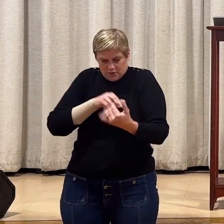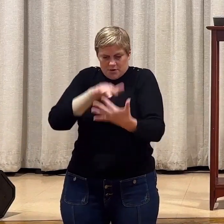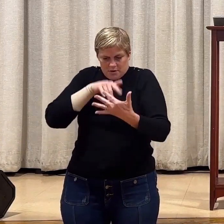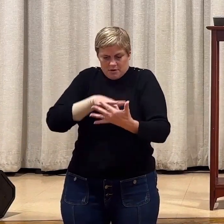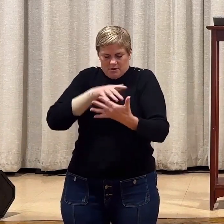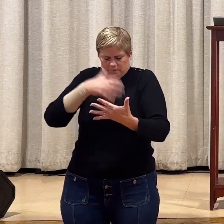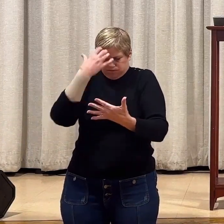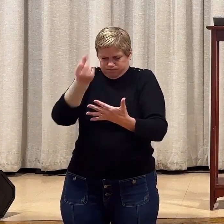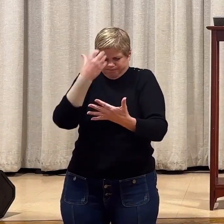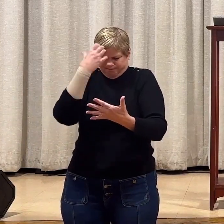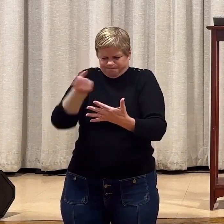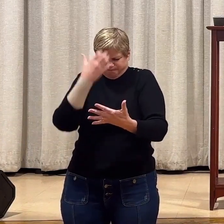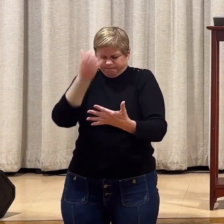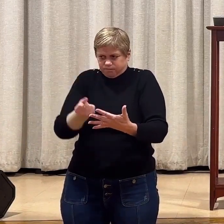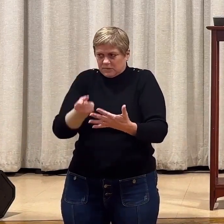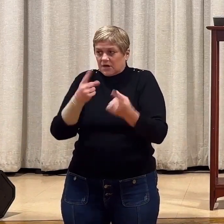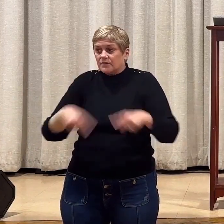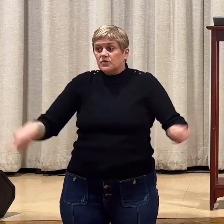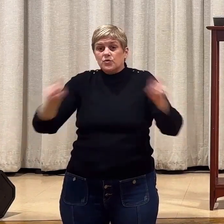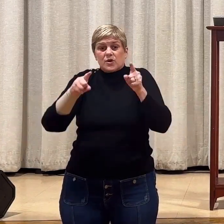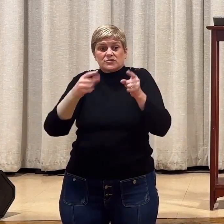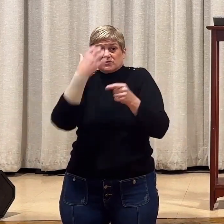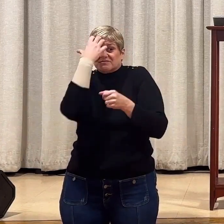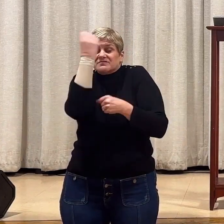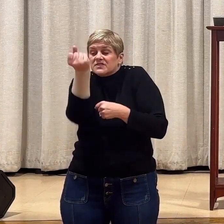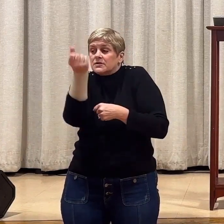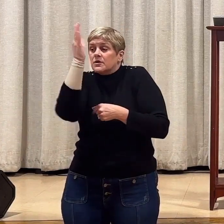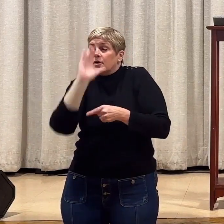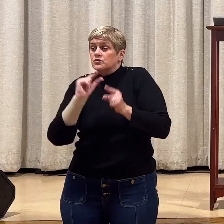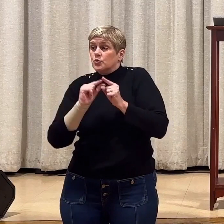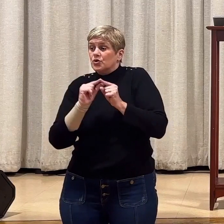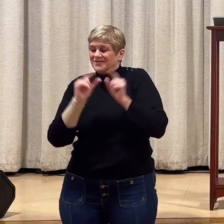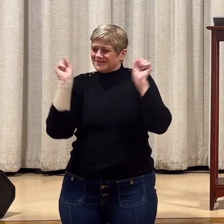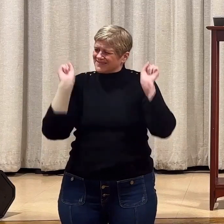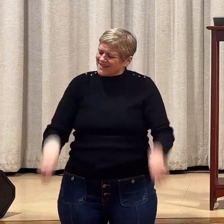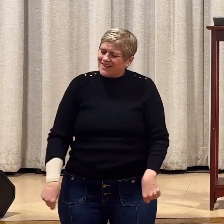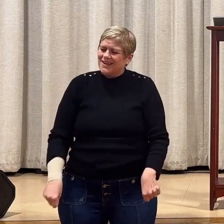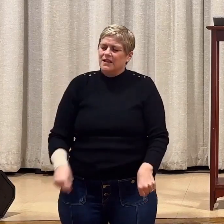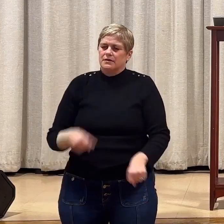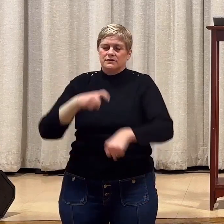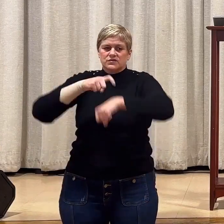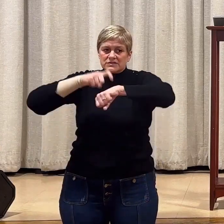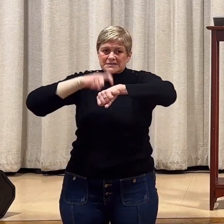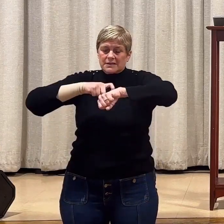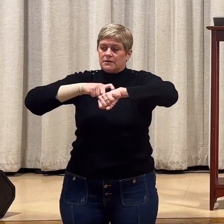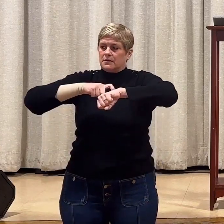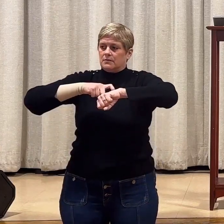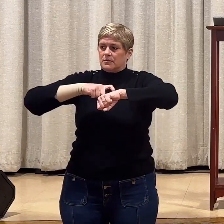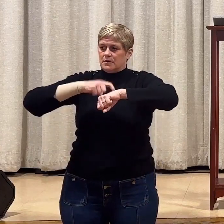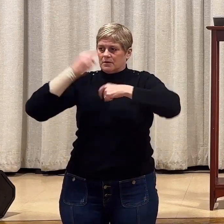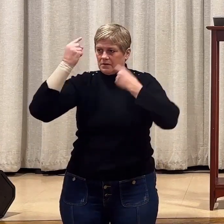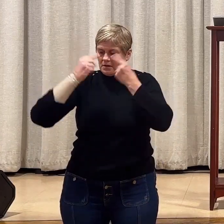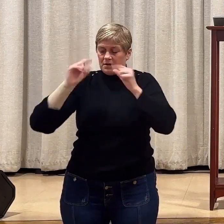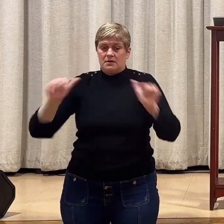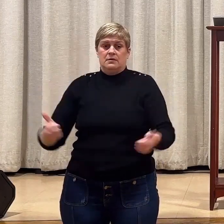of work into that. But if you want to memorize the Word, you can do it if you put the time in. And I challenge you to